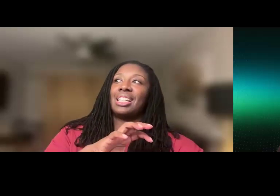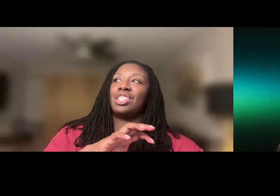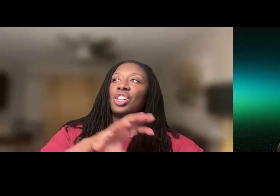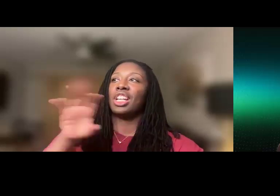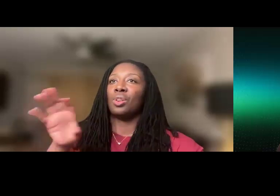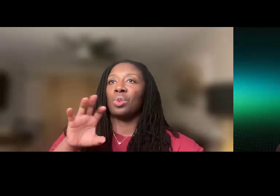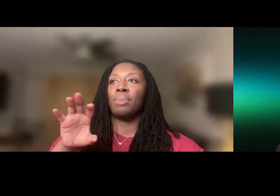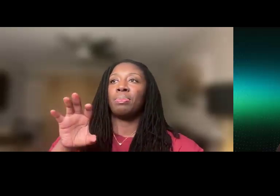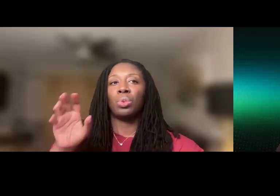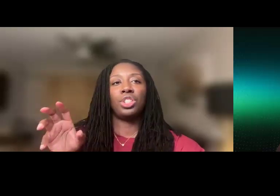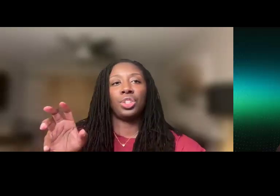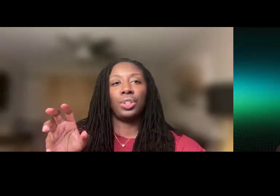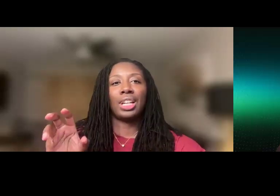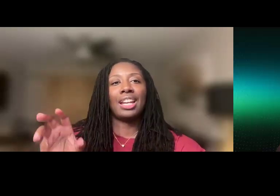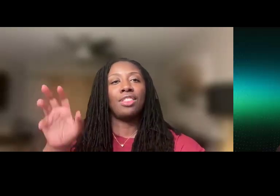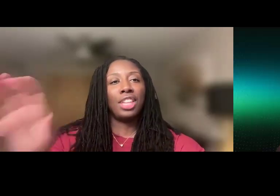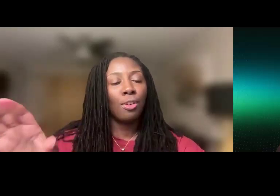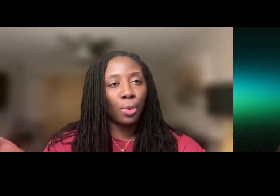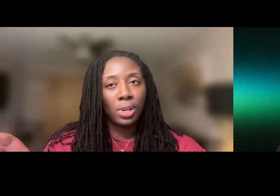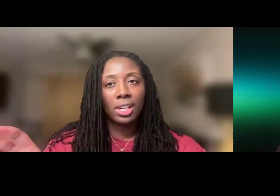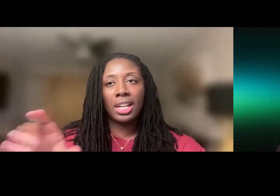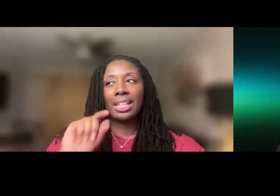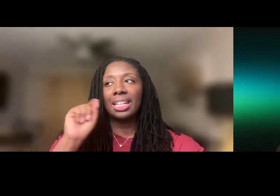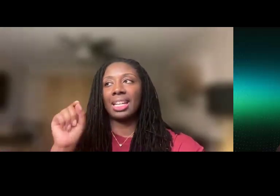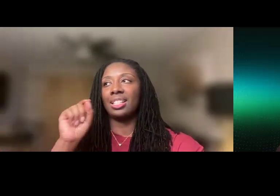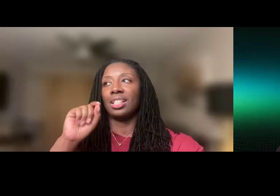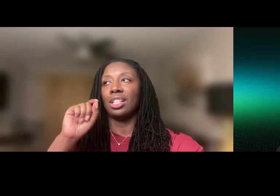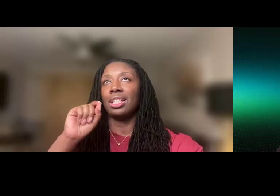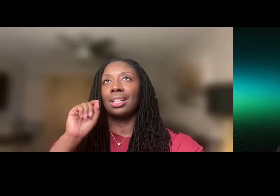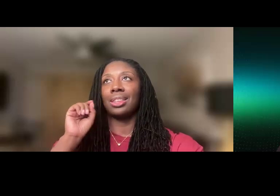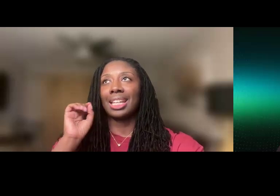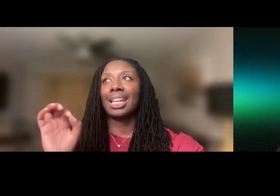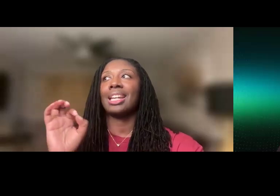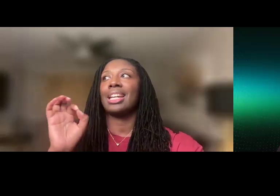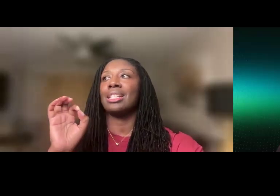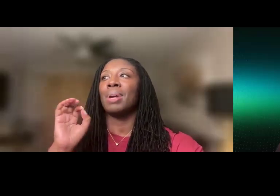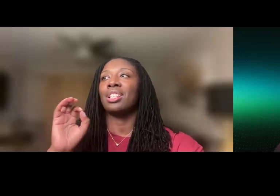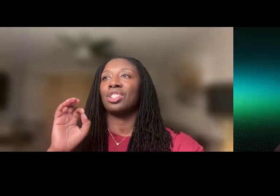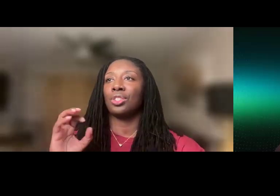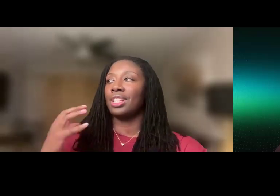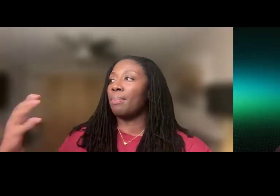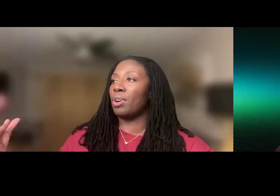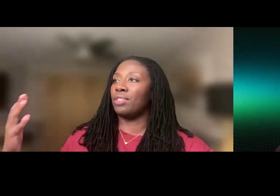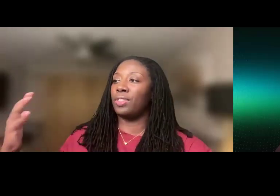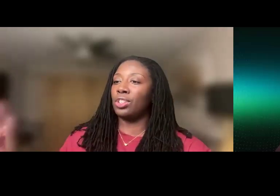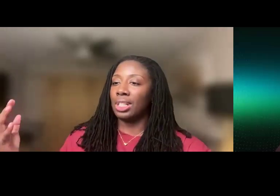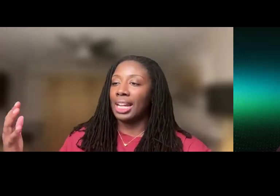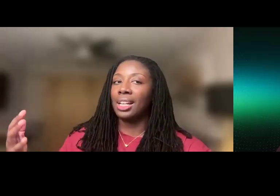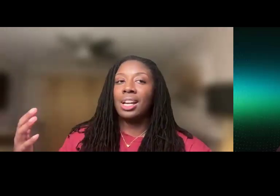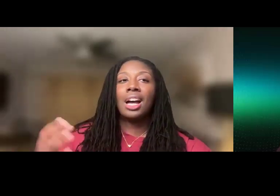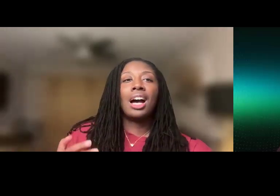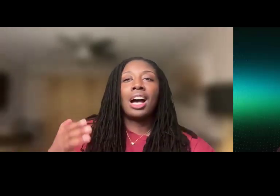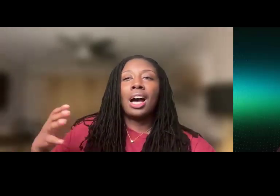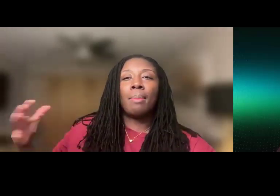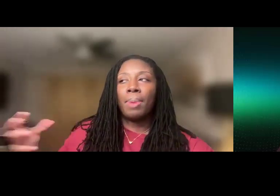is because they're interrupting what you're kind of there for. And the key to mhm. to the key is making sure that that person feels